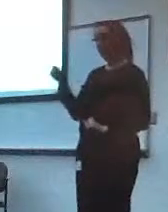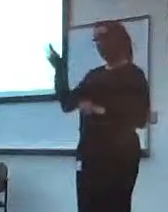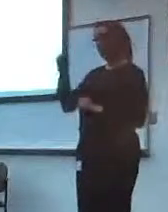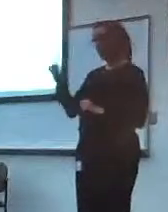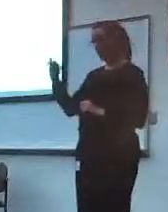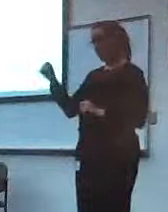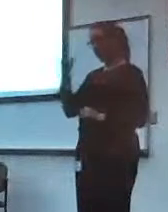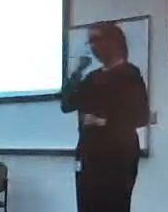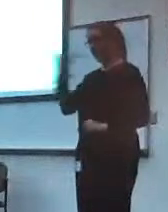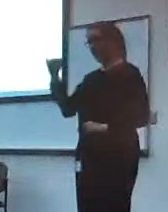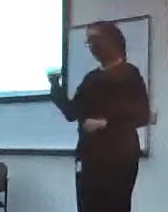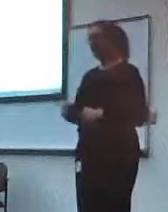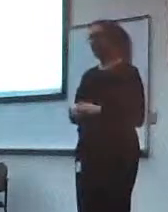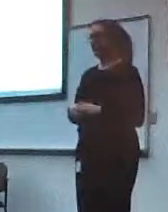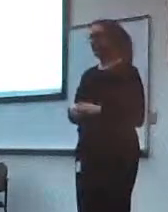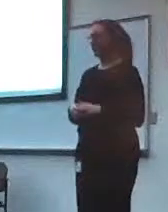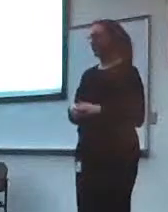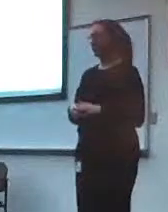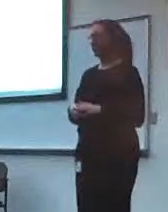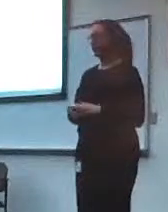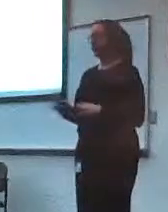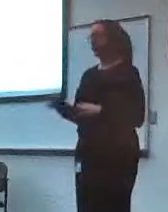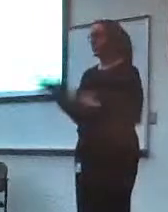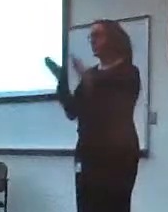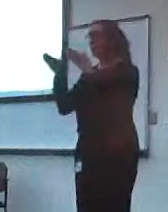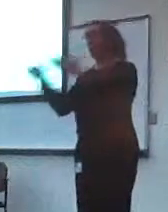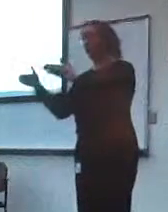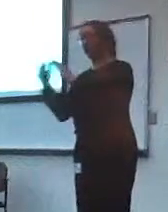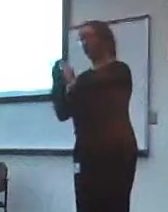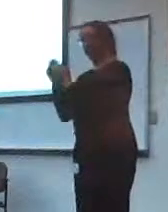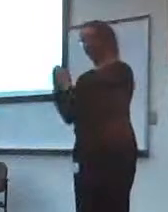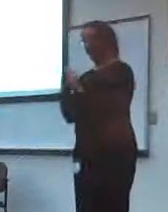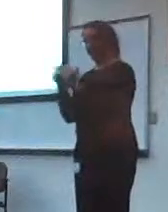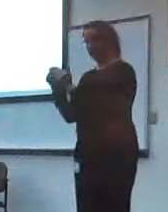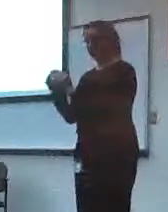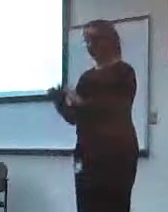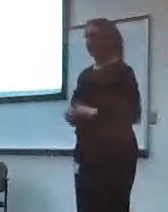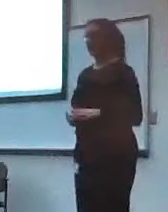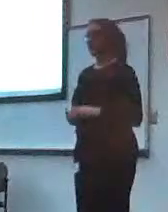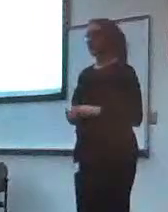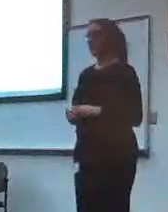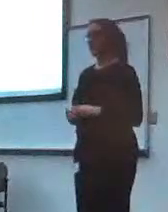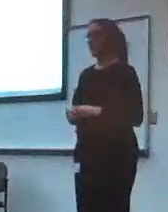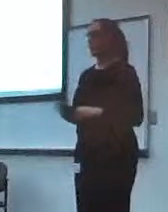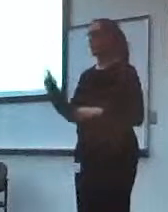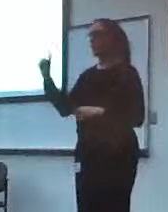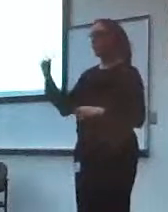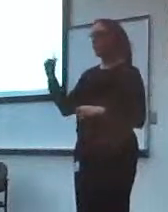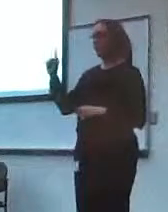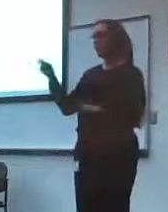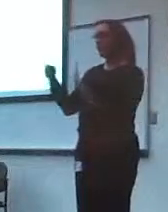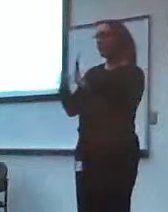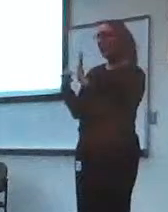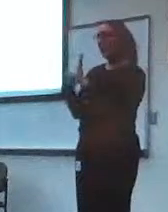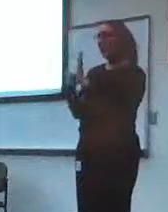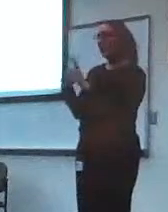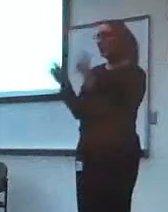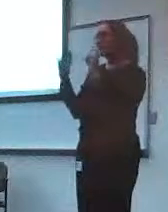So liberals, they agree with the actual theory of labeling, or label theory. And their focus is on the community as a